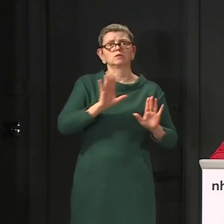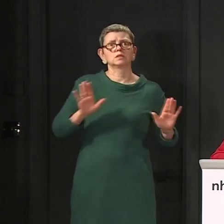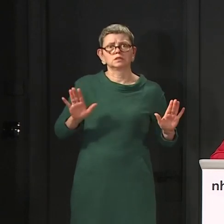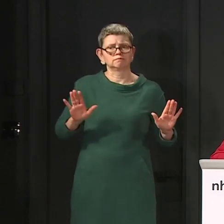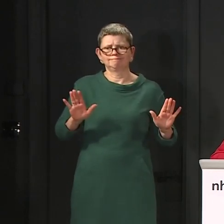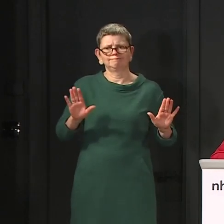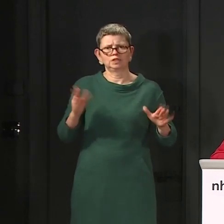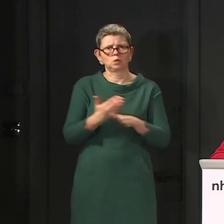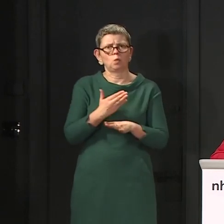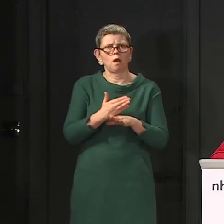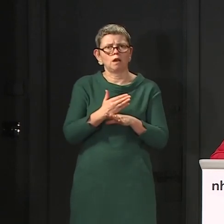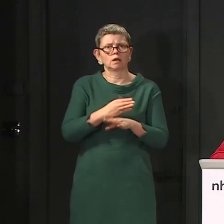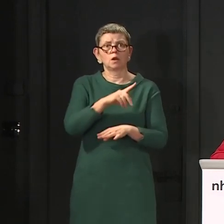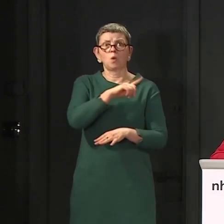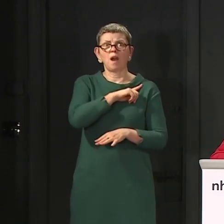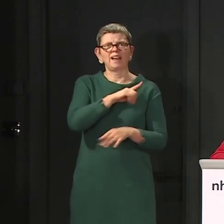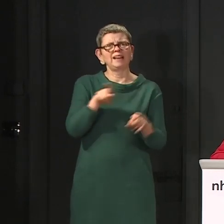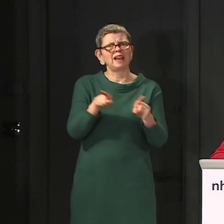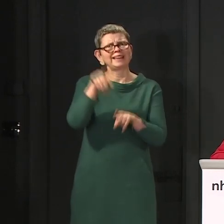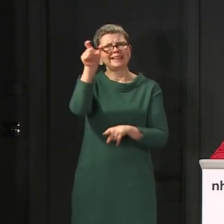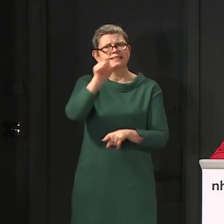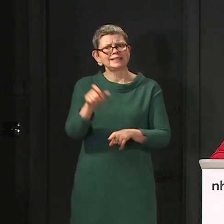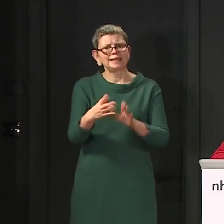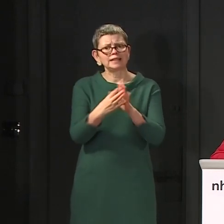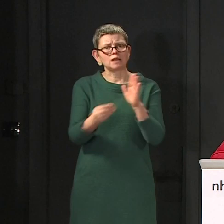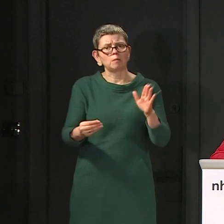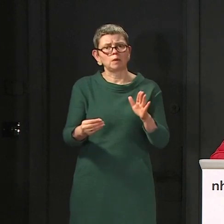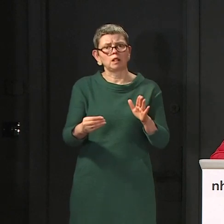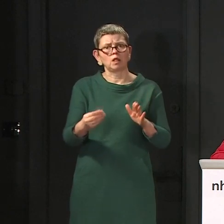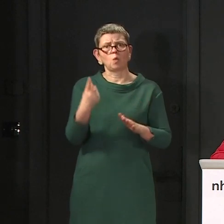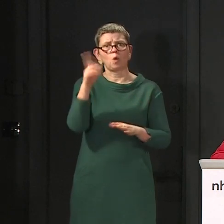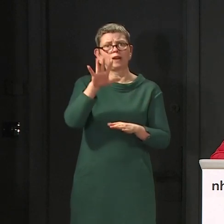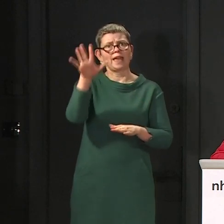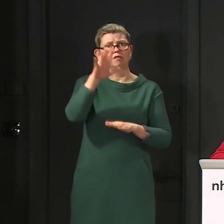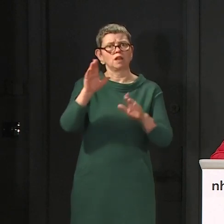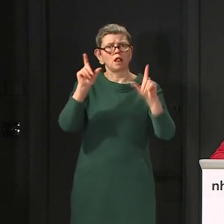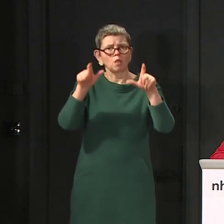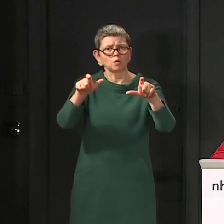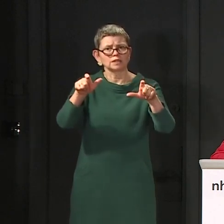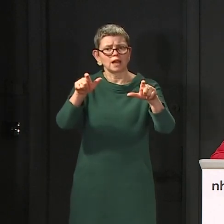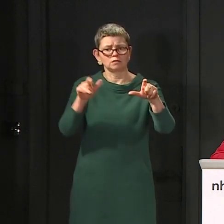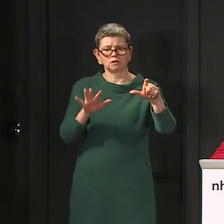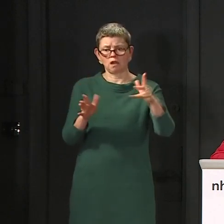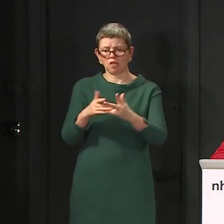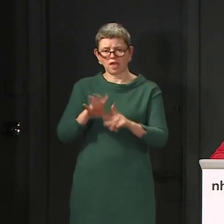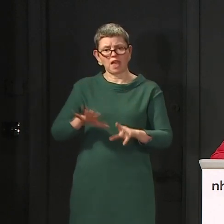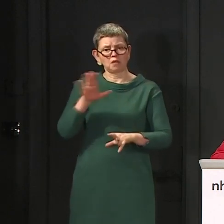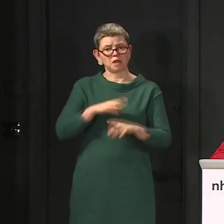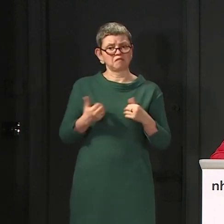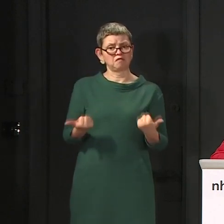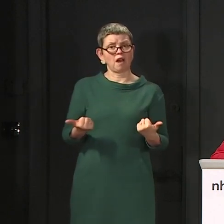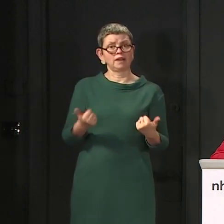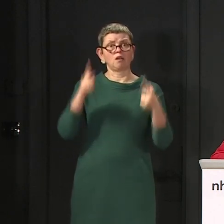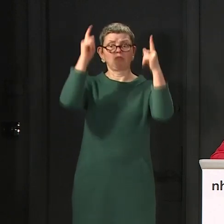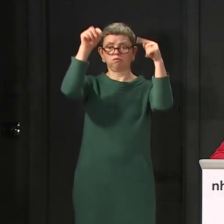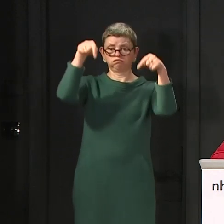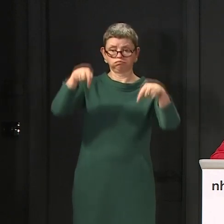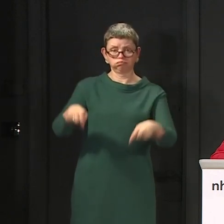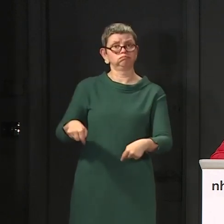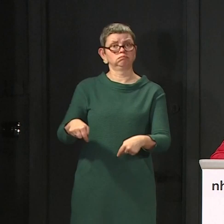from northern Italy to southern Italy and took the virus with them. So if the R rate is higher in Scotland, are you concerned